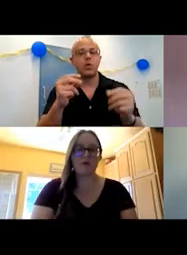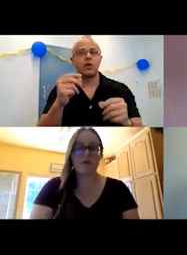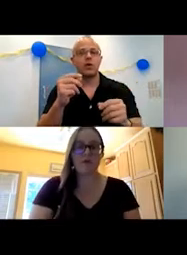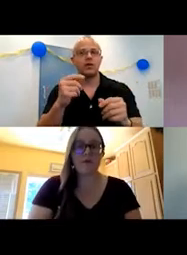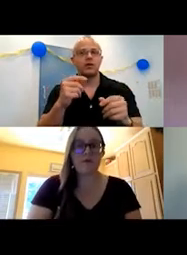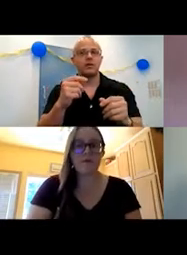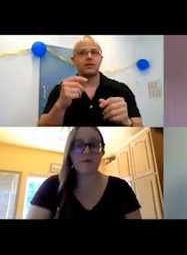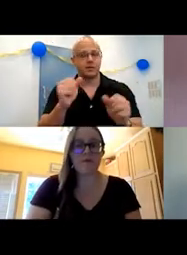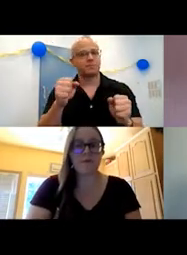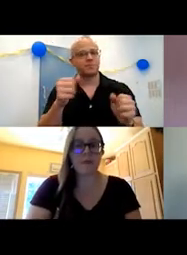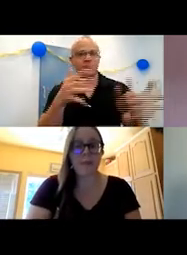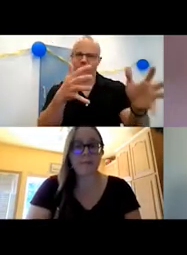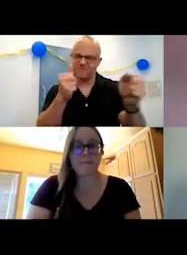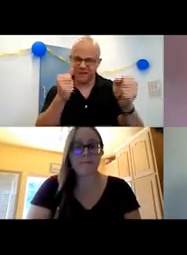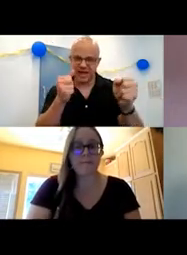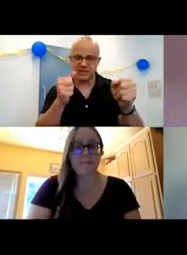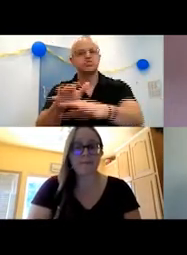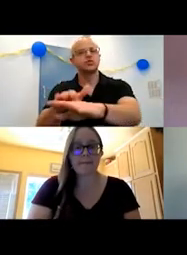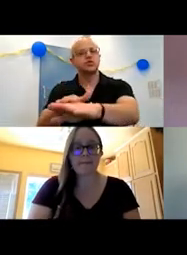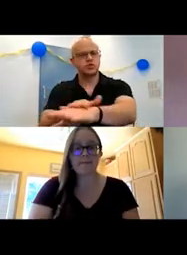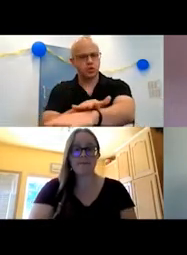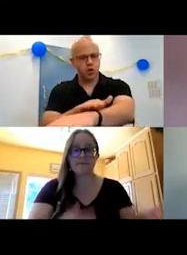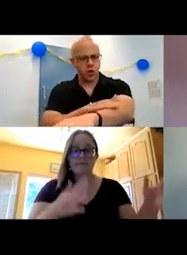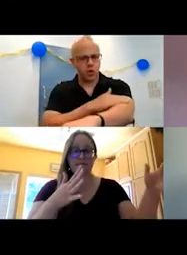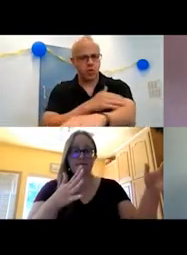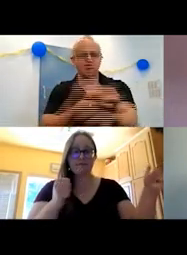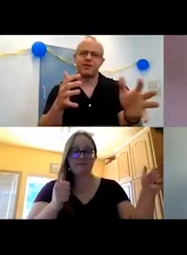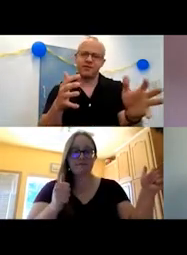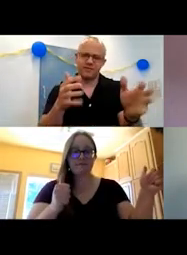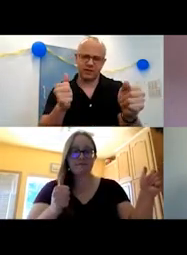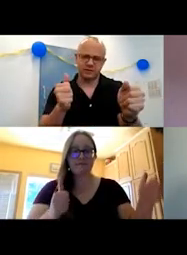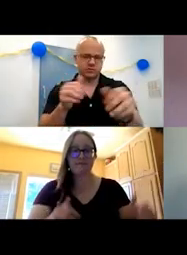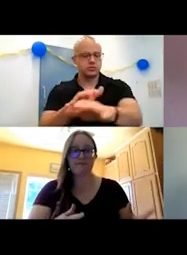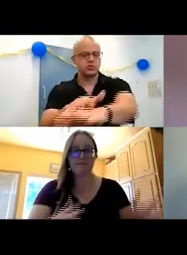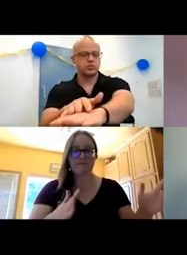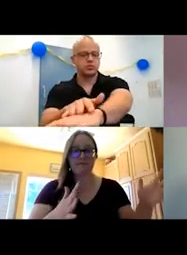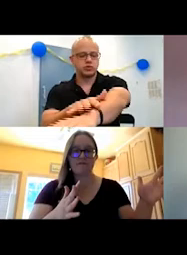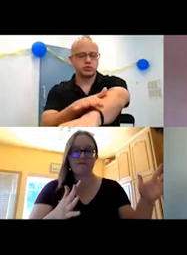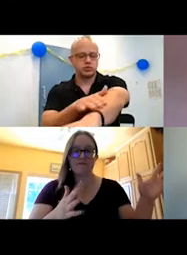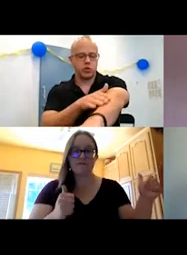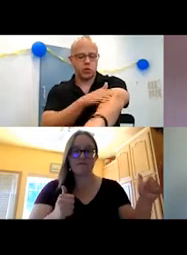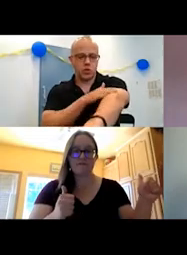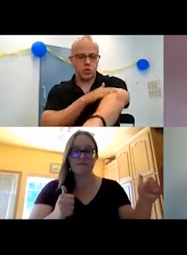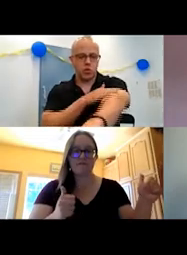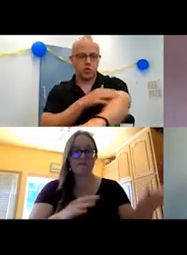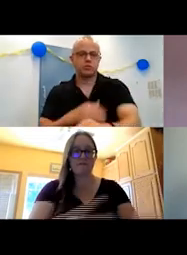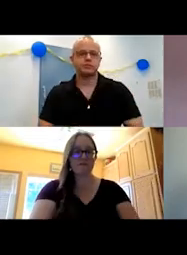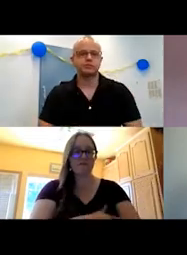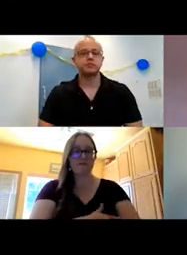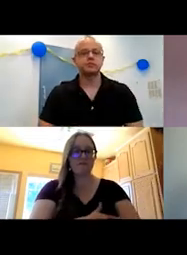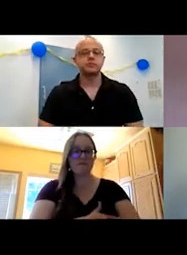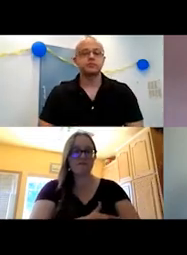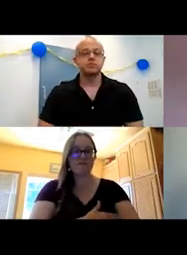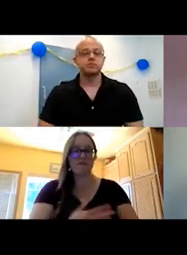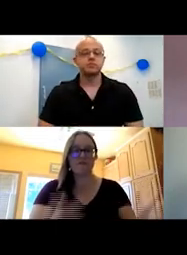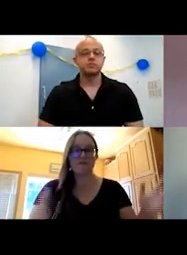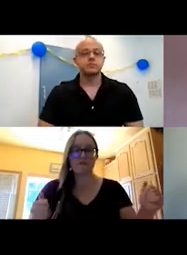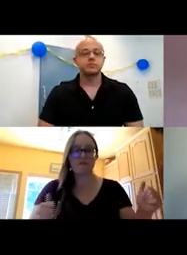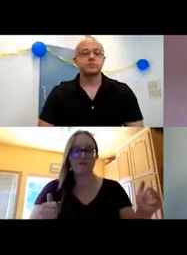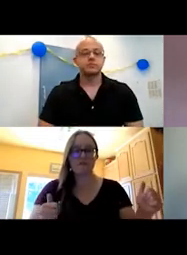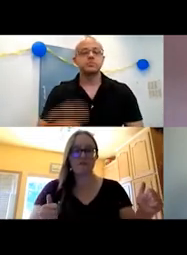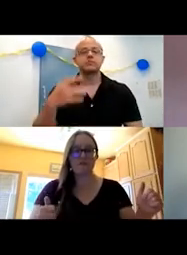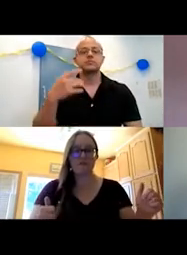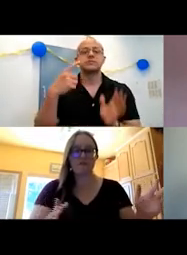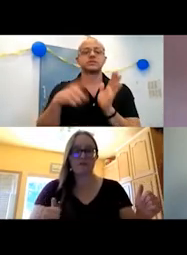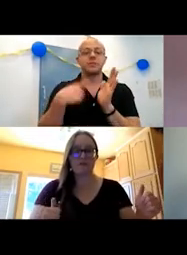This is a sign for fast or fast, like really fast and then slow, slow, and then